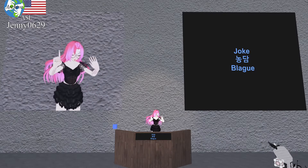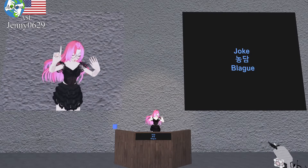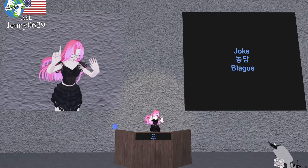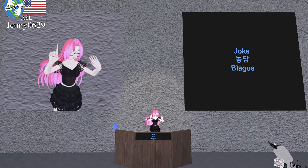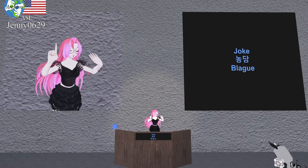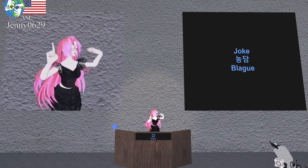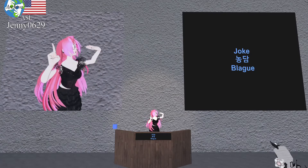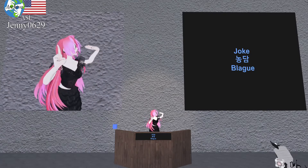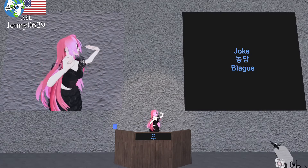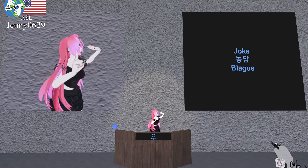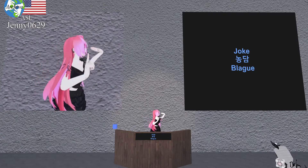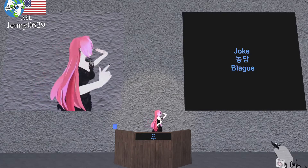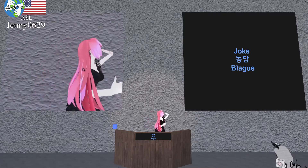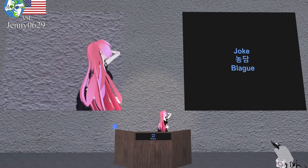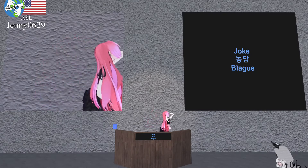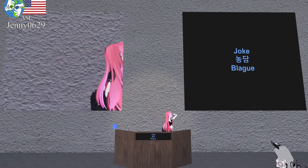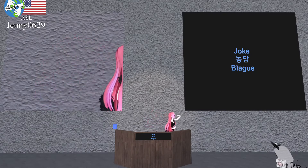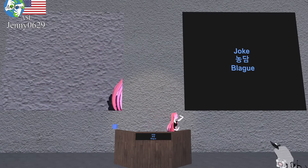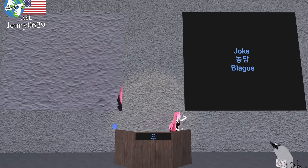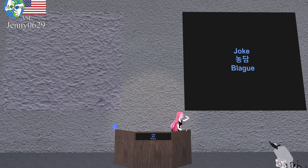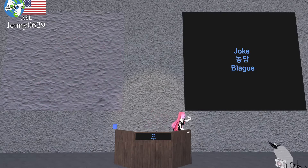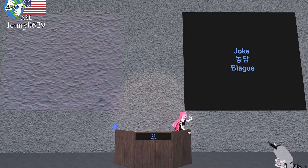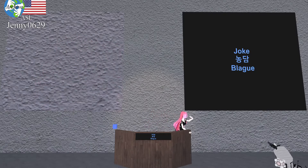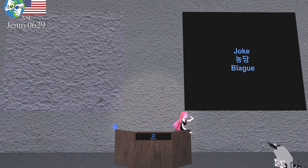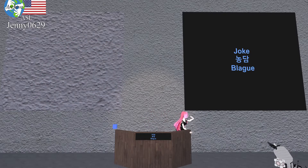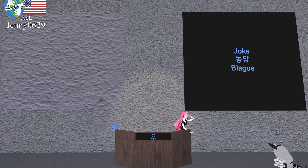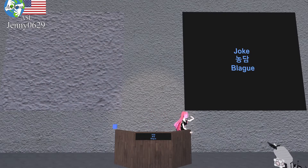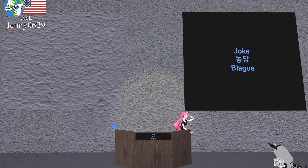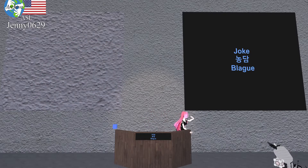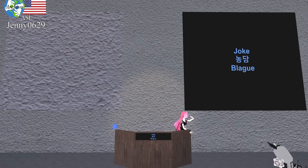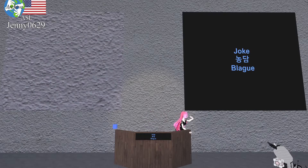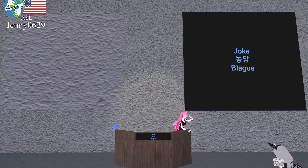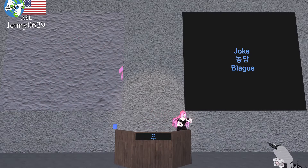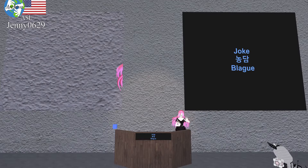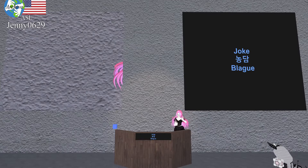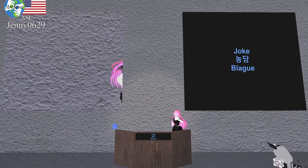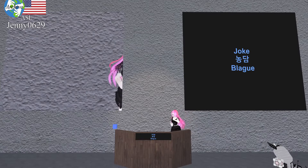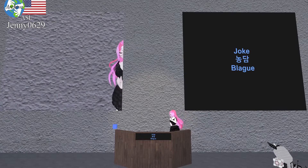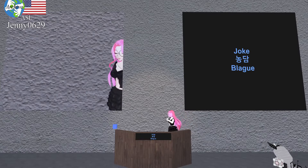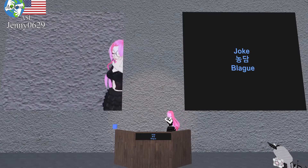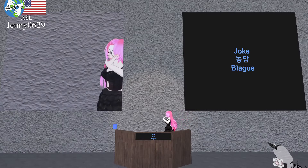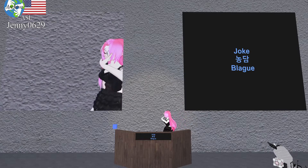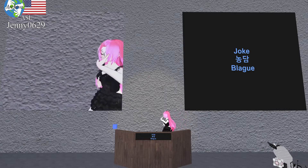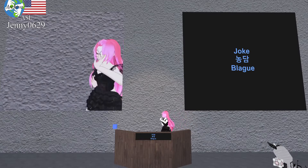Hold on. It's very hot in my room. I'm going to make sure my fan's on full blast. Whew.